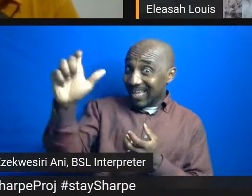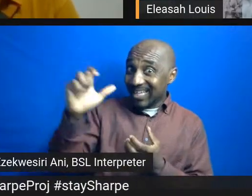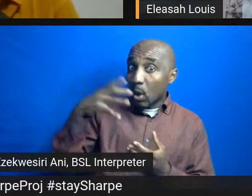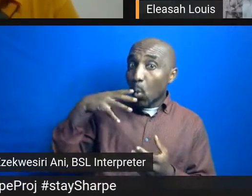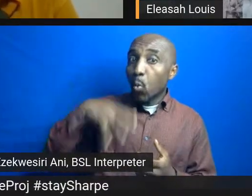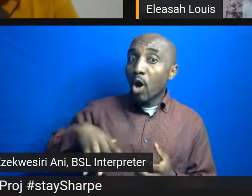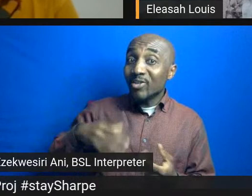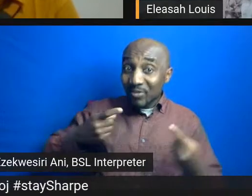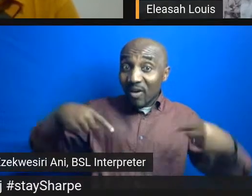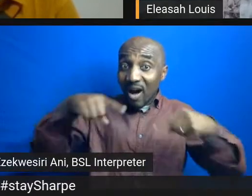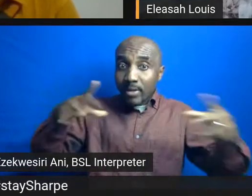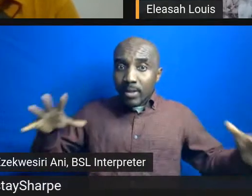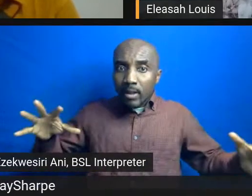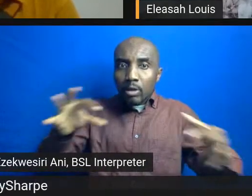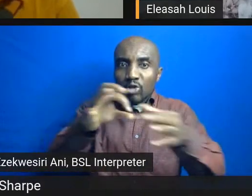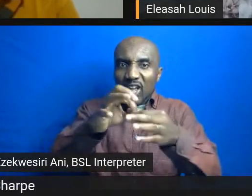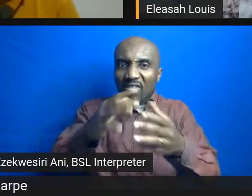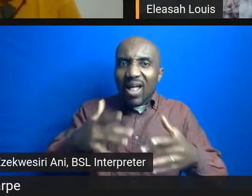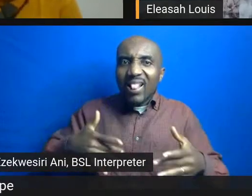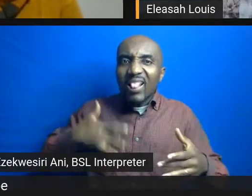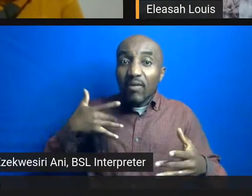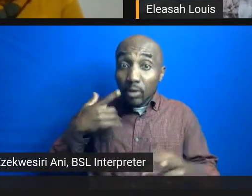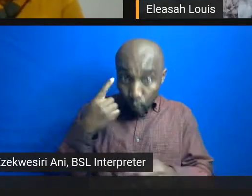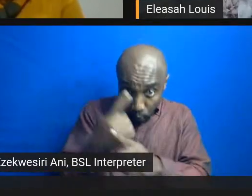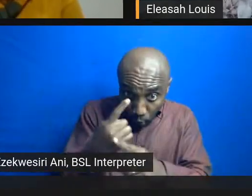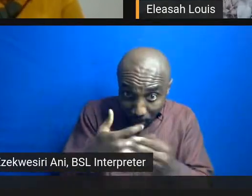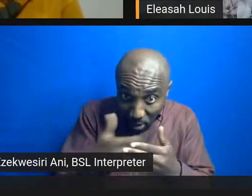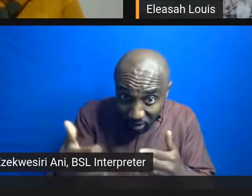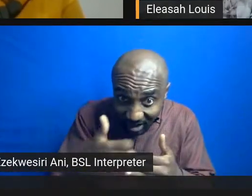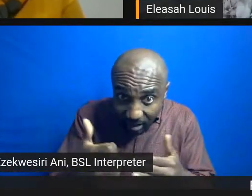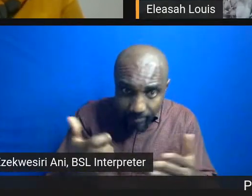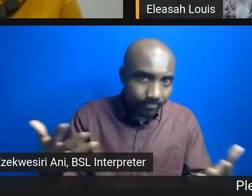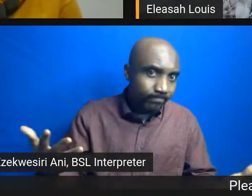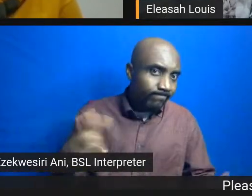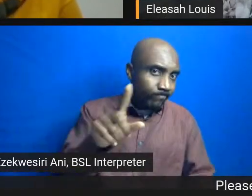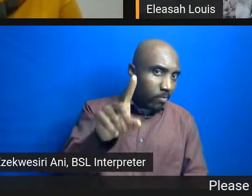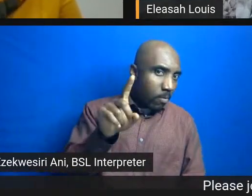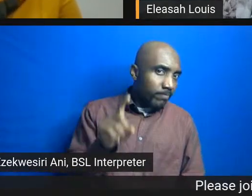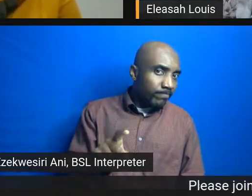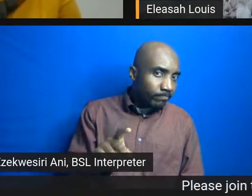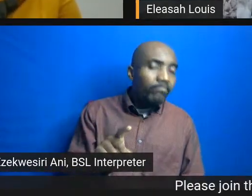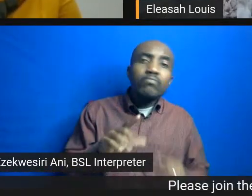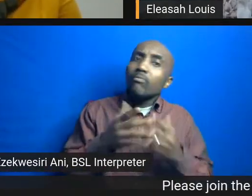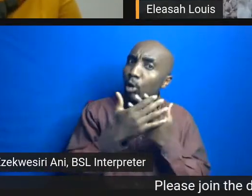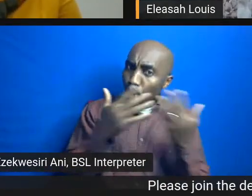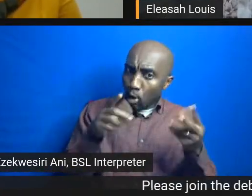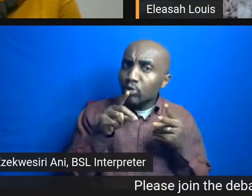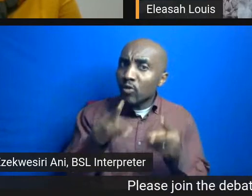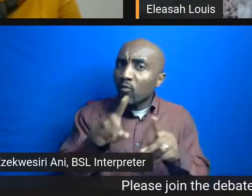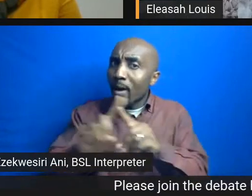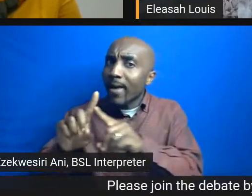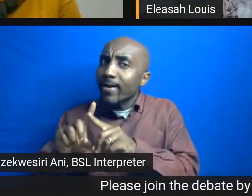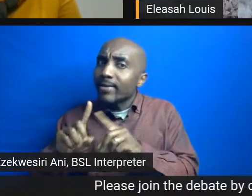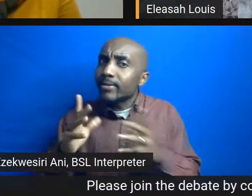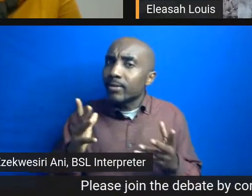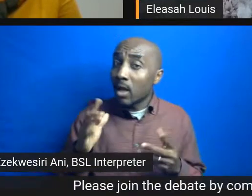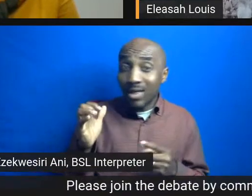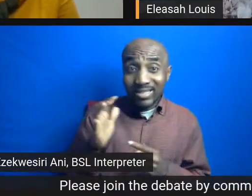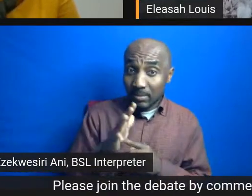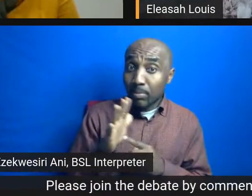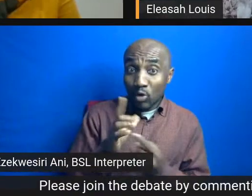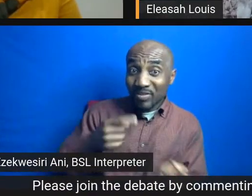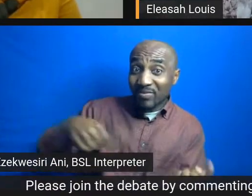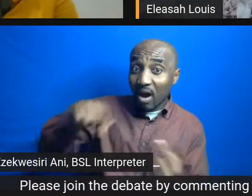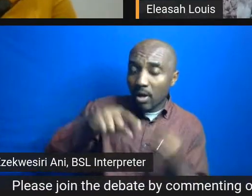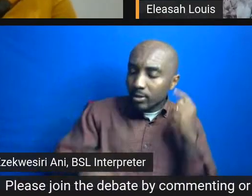do we disrupt that? Do we talk about it? So I think there are many ways. And I think it's important for us not to think that, you know, there's